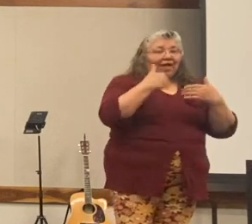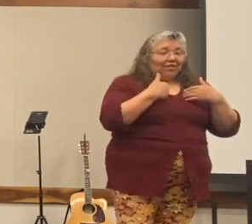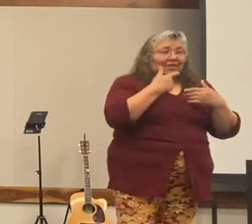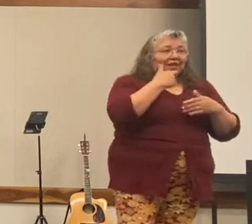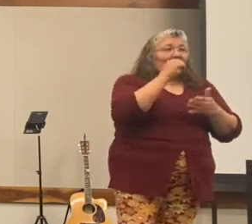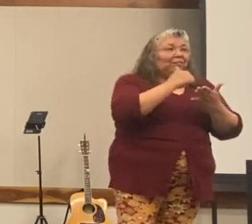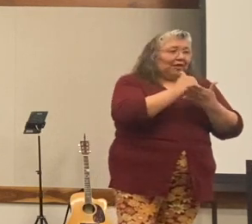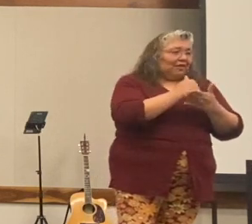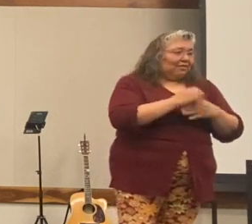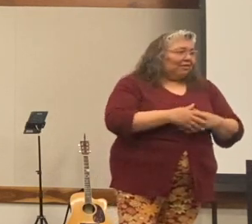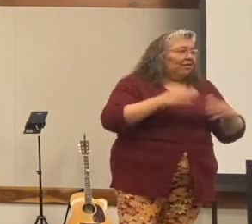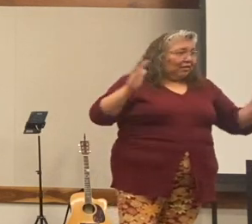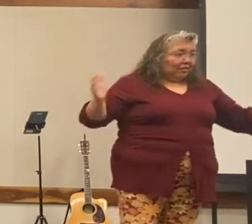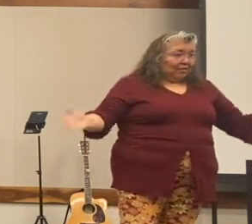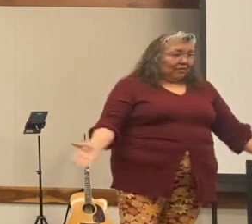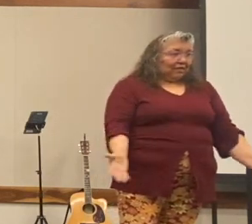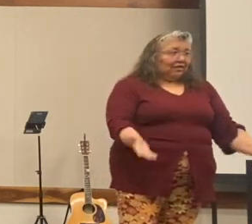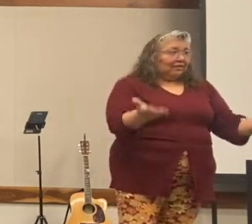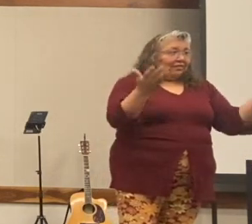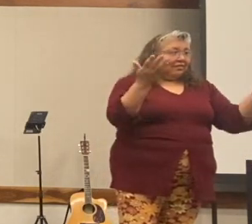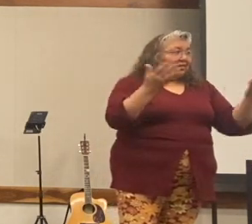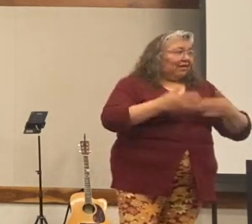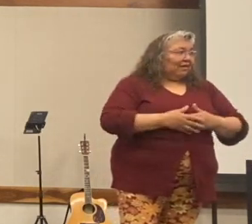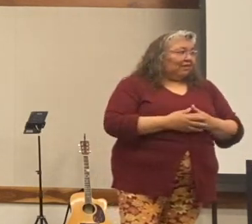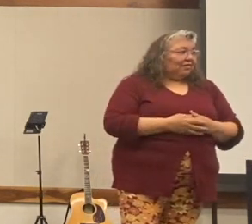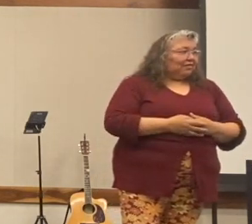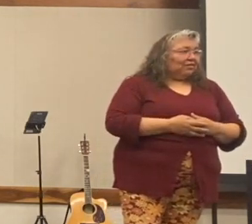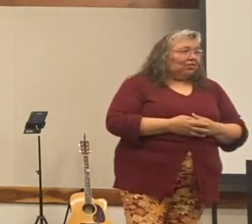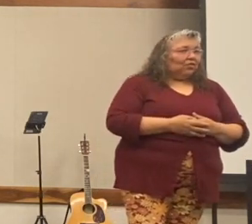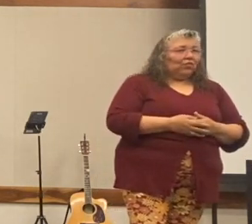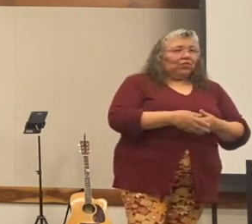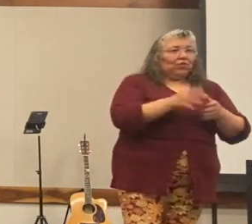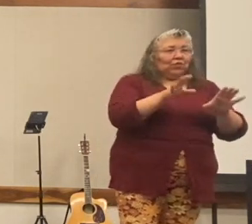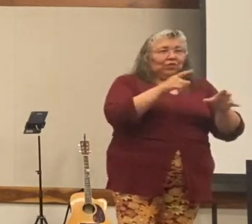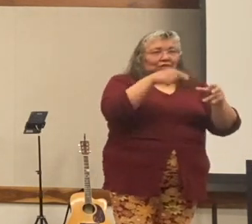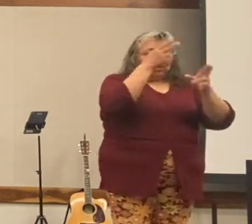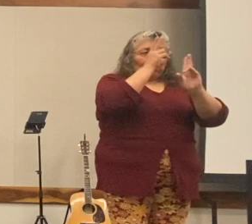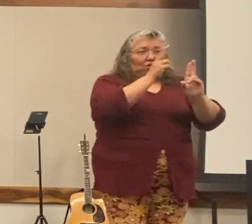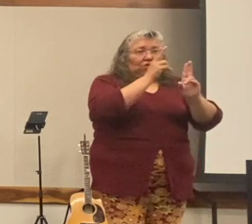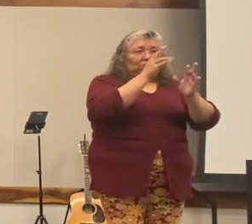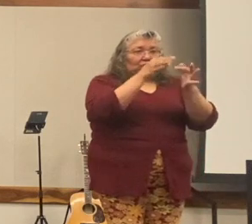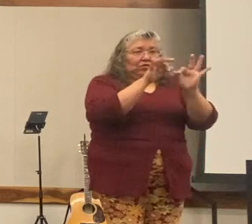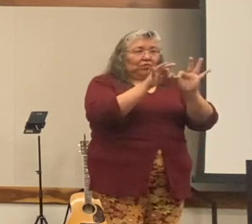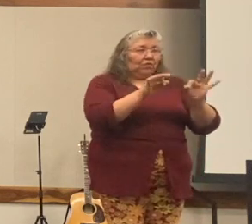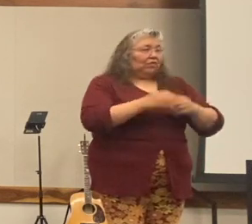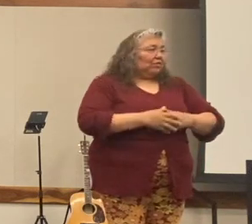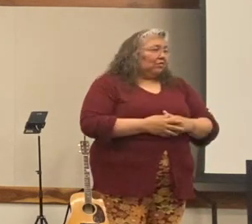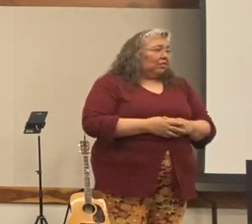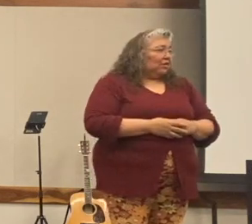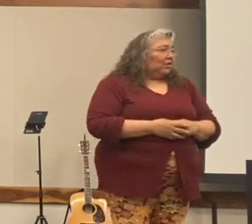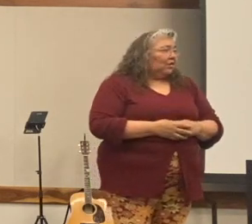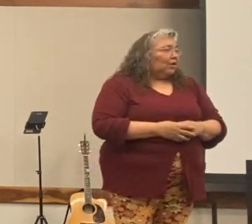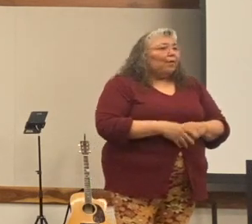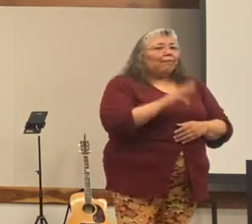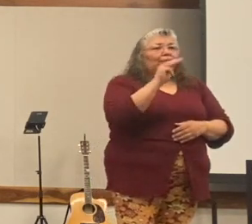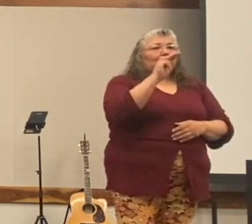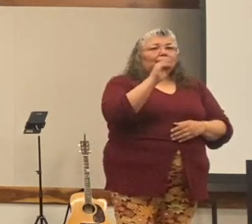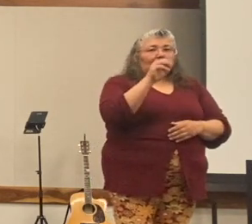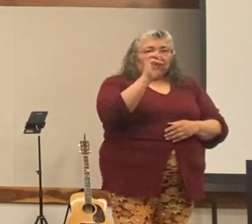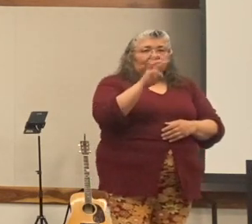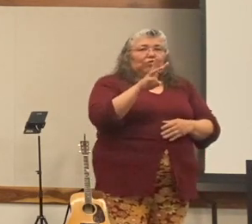Amen. Let's stand as we read God's word. As we do to honor his word, we stand before it. So Matthew chapter